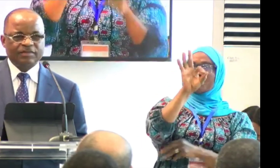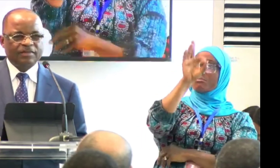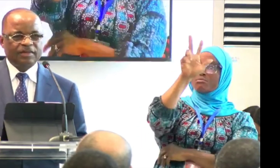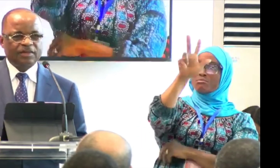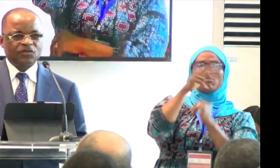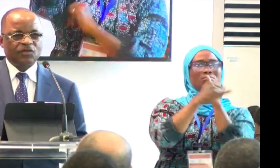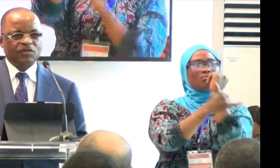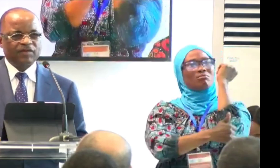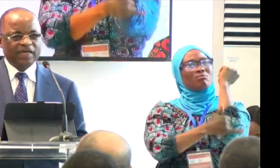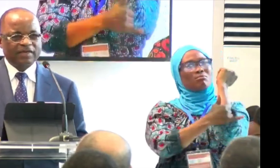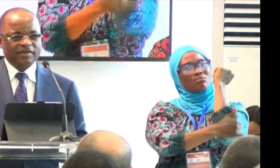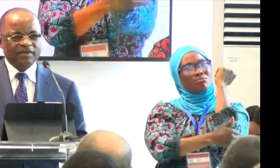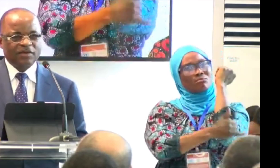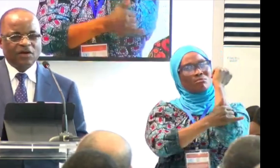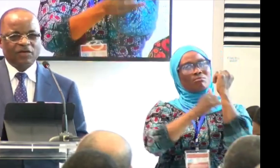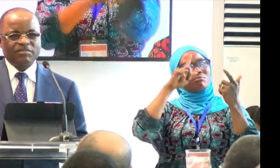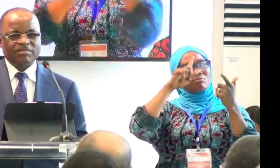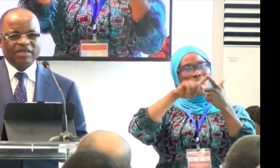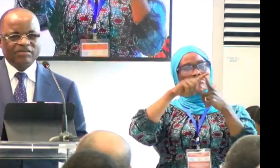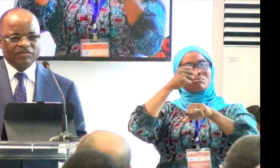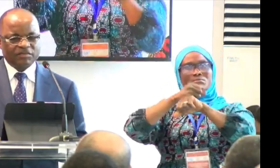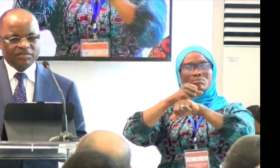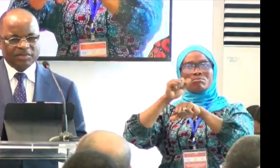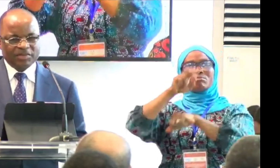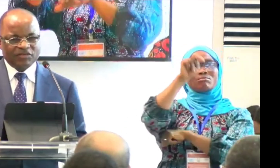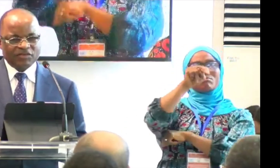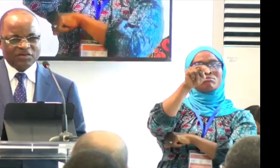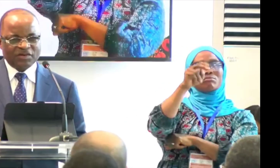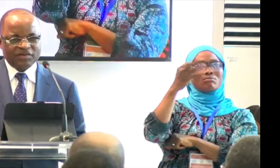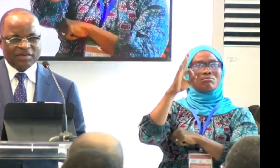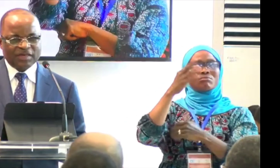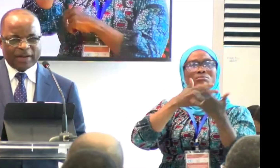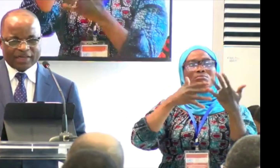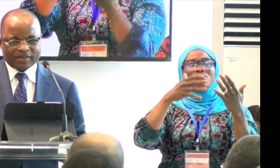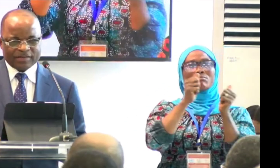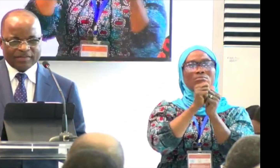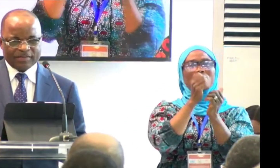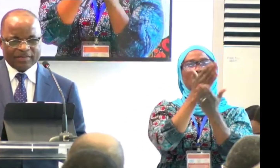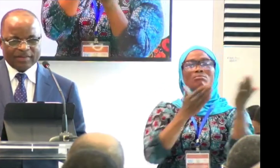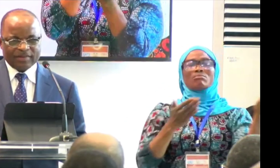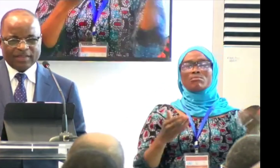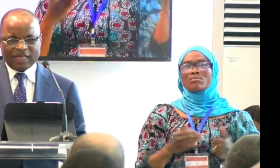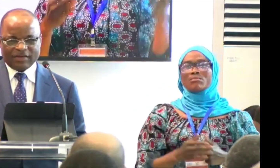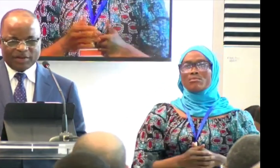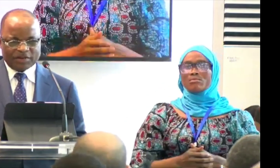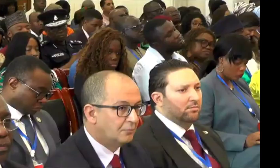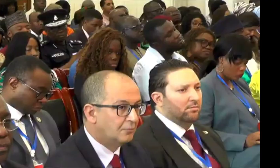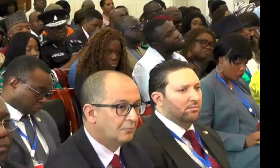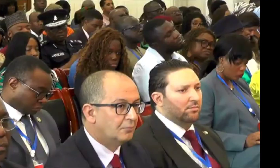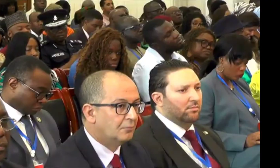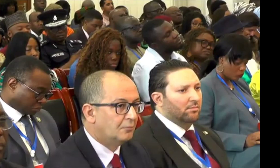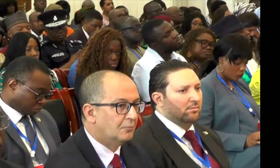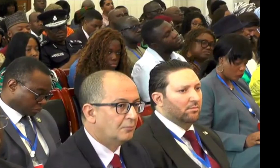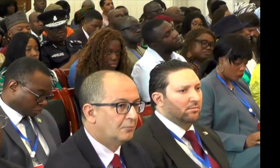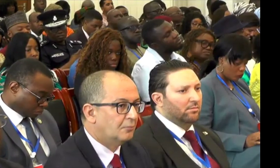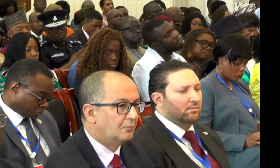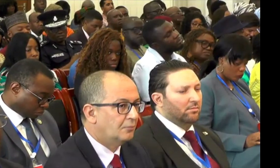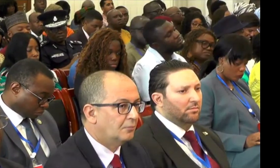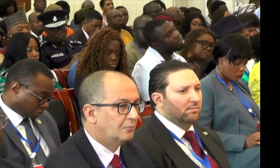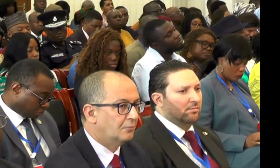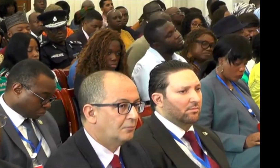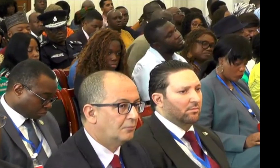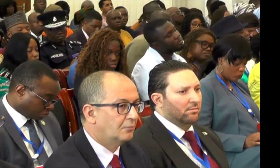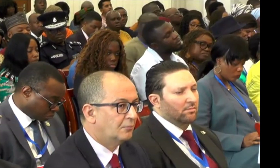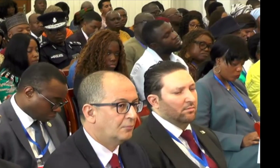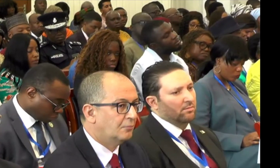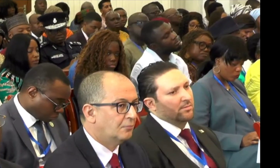countries to reflect on the means of implementation of the Pact. Next month, on the 19th,